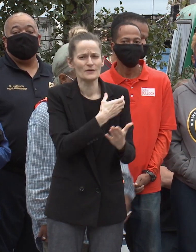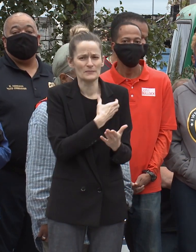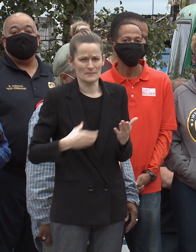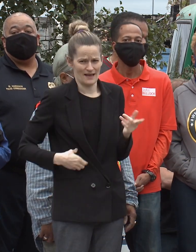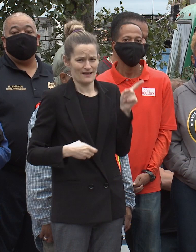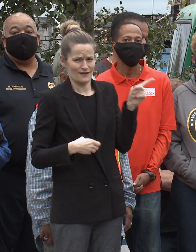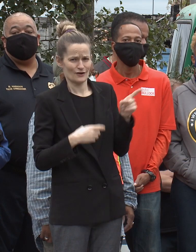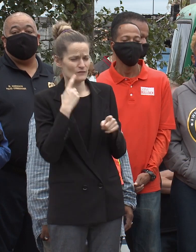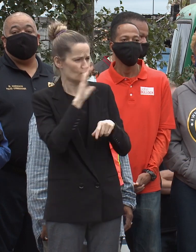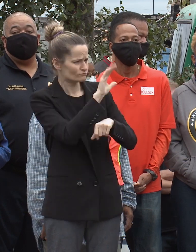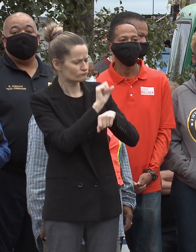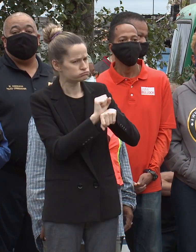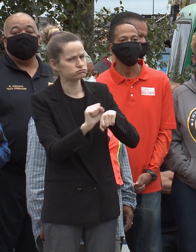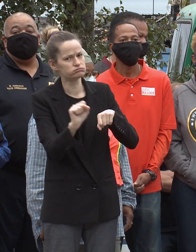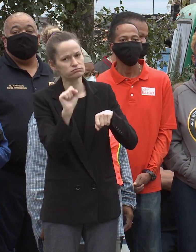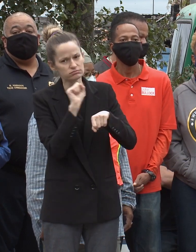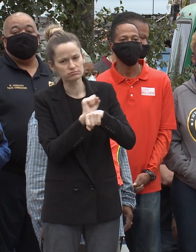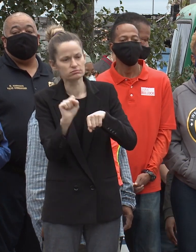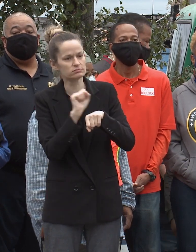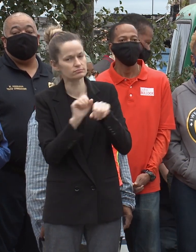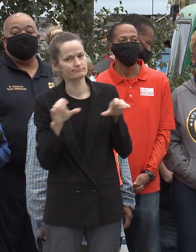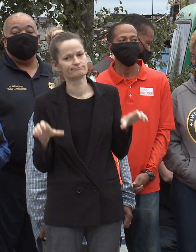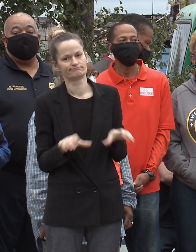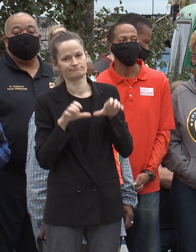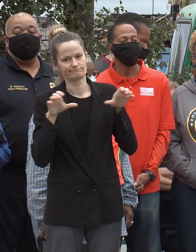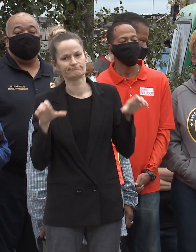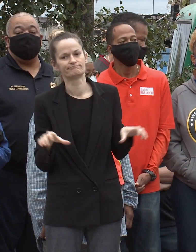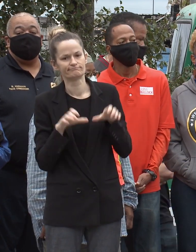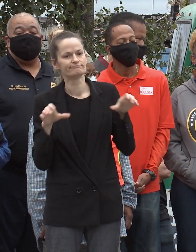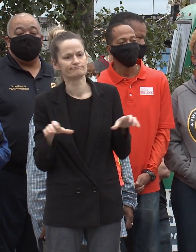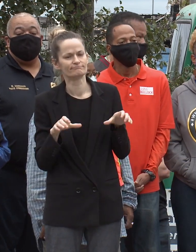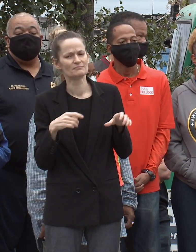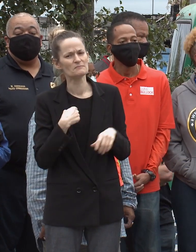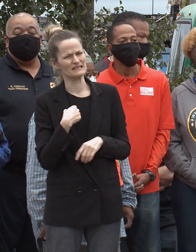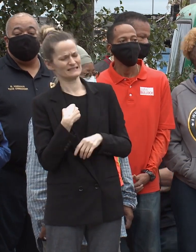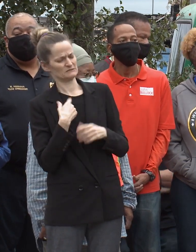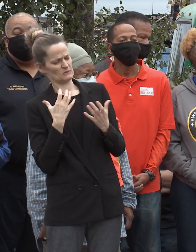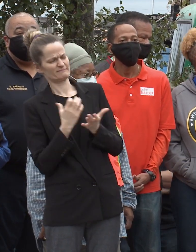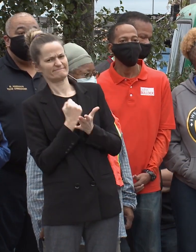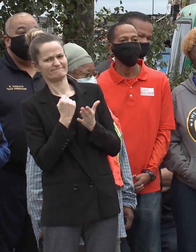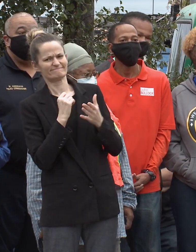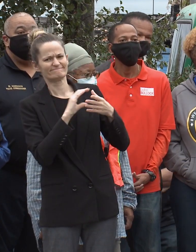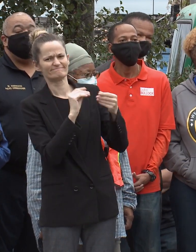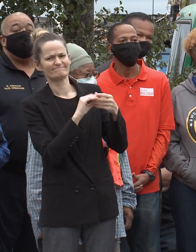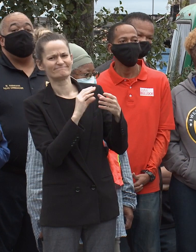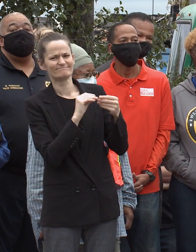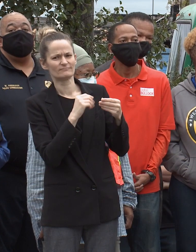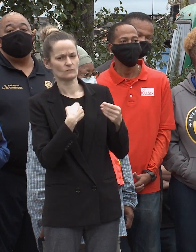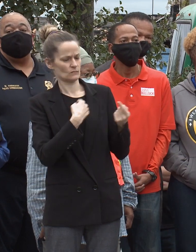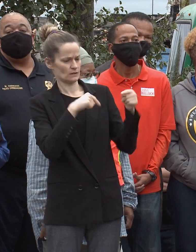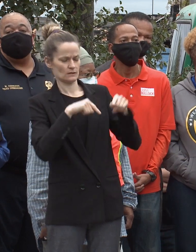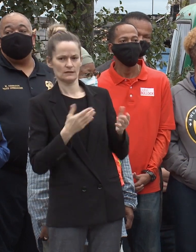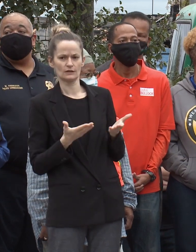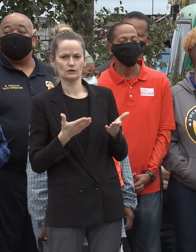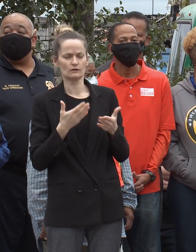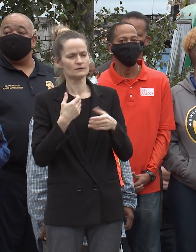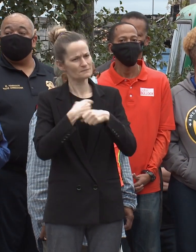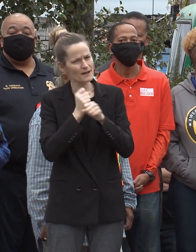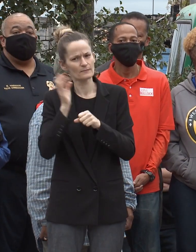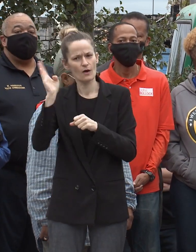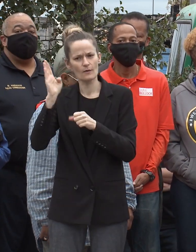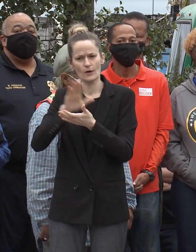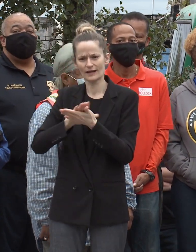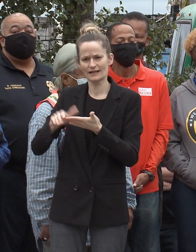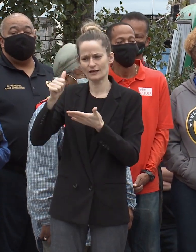in this area. I also want to say that, we are here to make Baltimore a cleaner, safer,